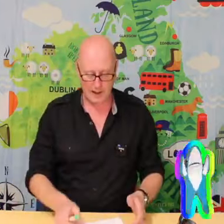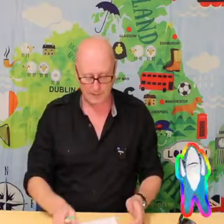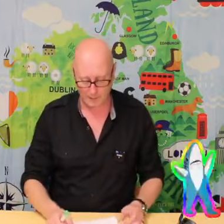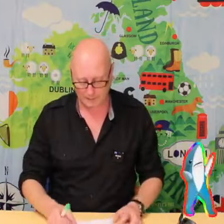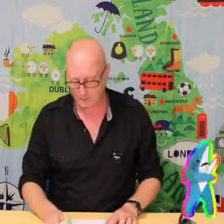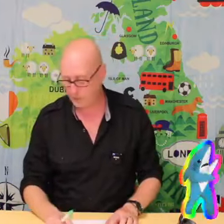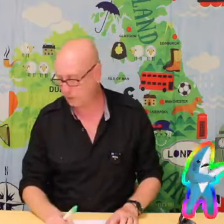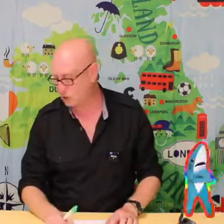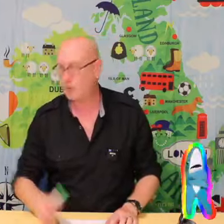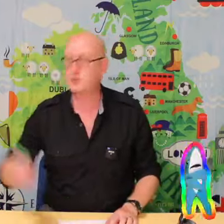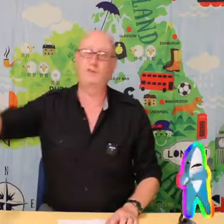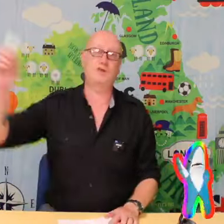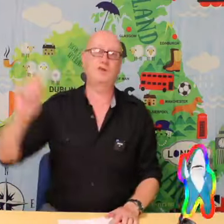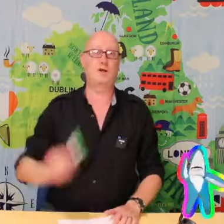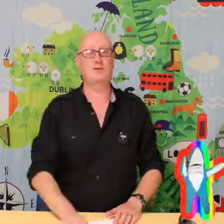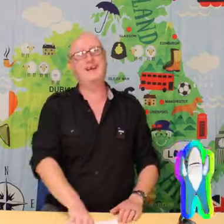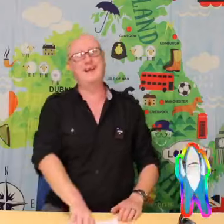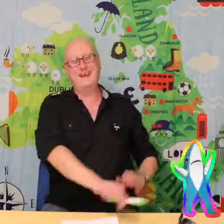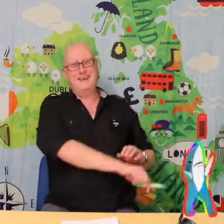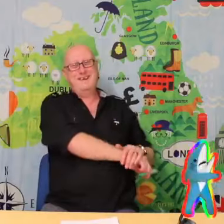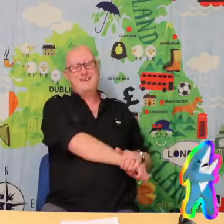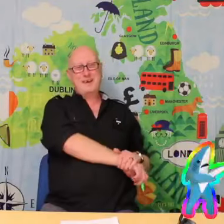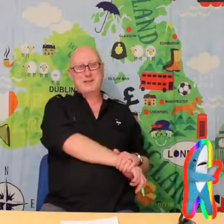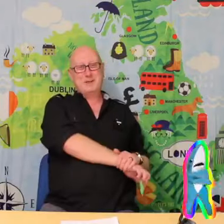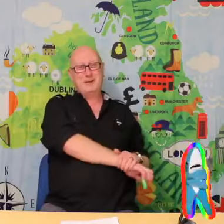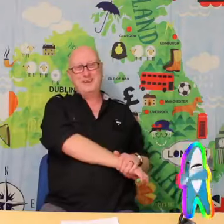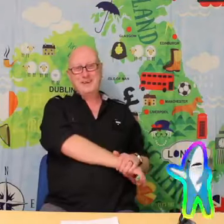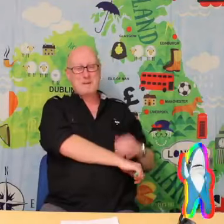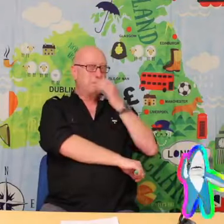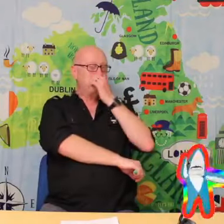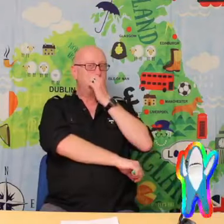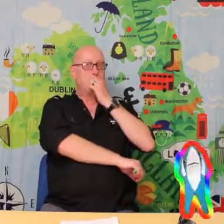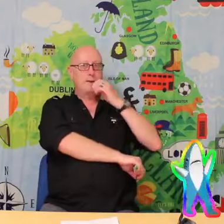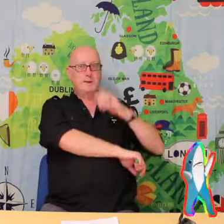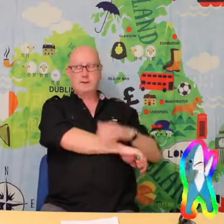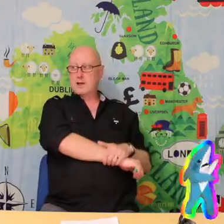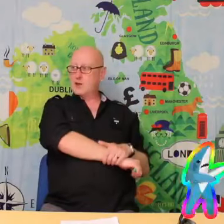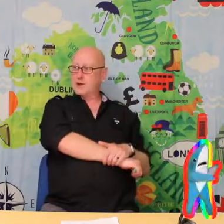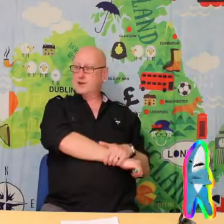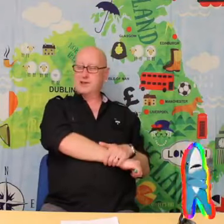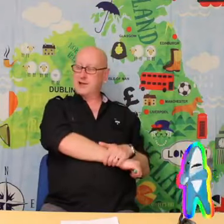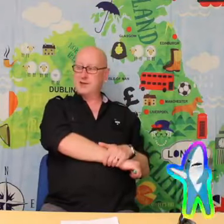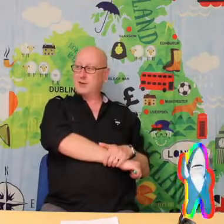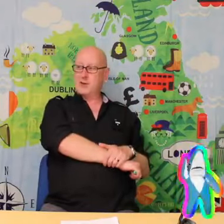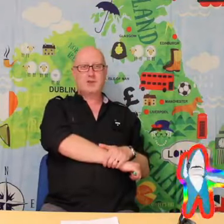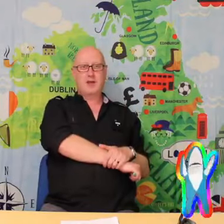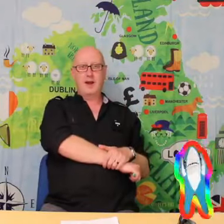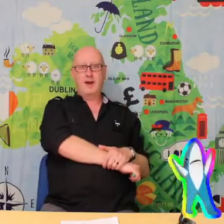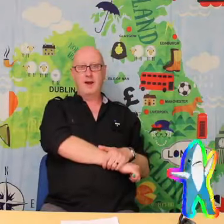I can't remember the question now. Was that fish and chips? Nice one. So is he not asking a secondary question? There isn't a